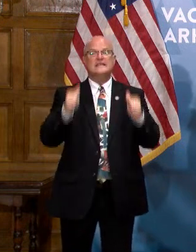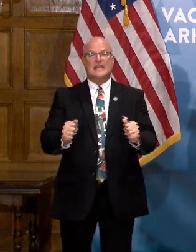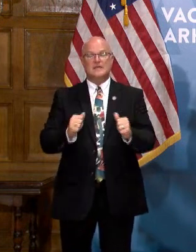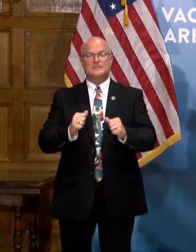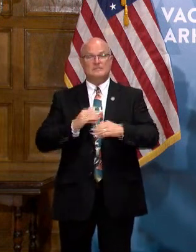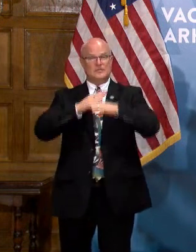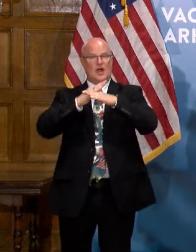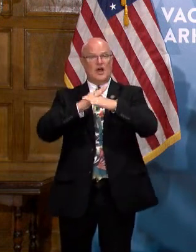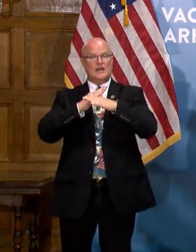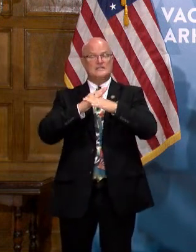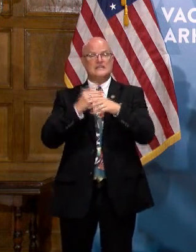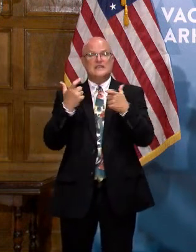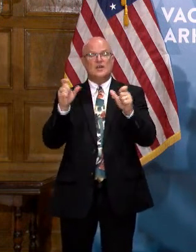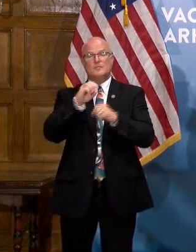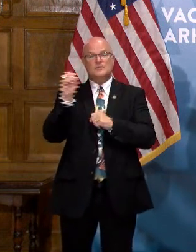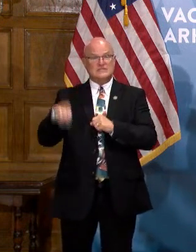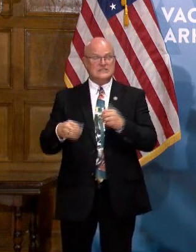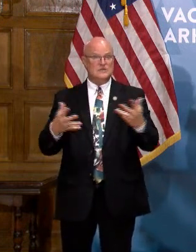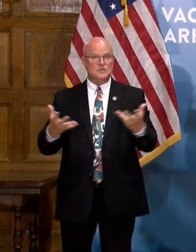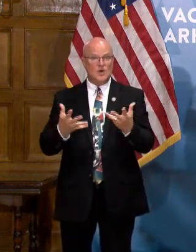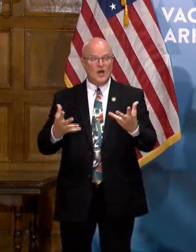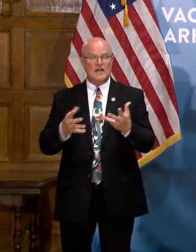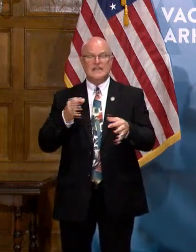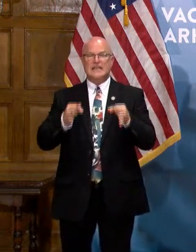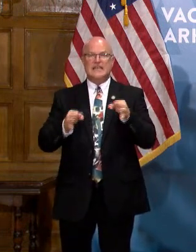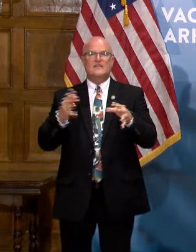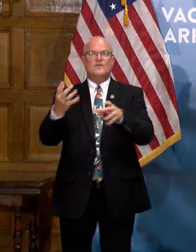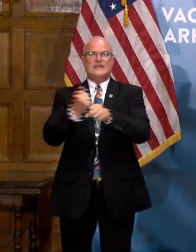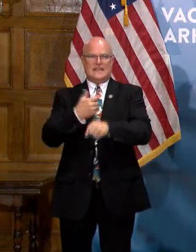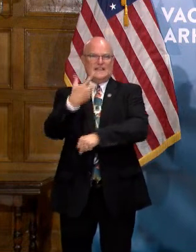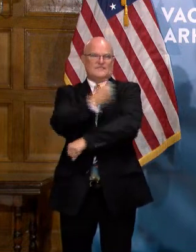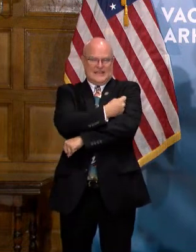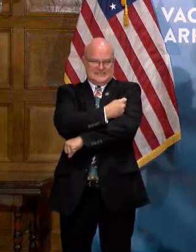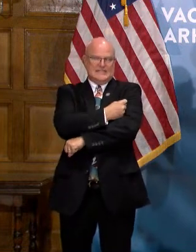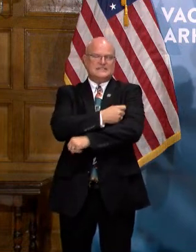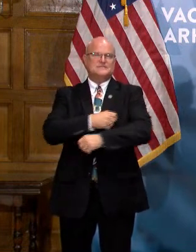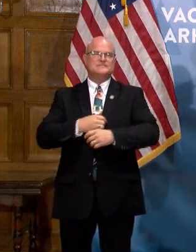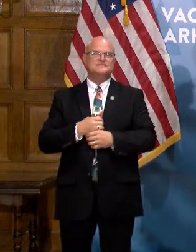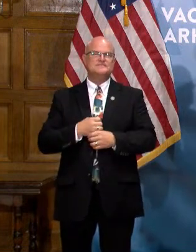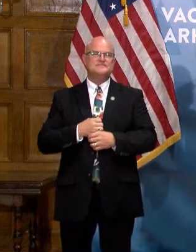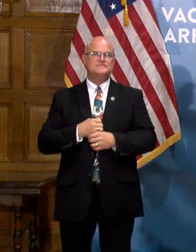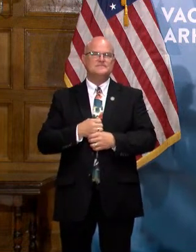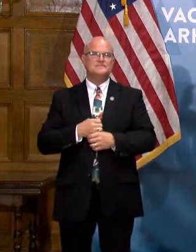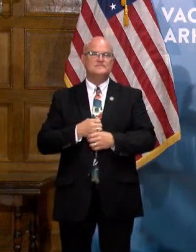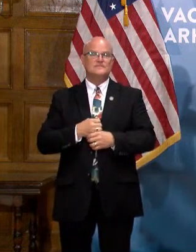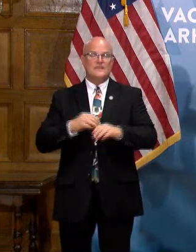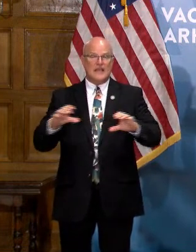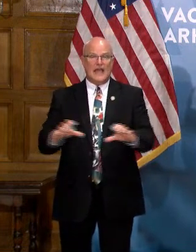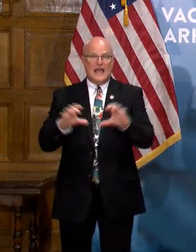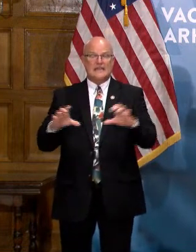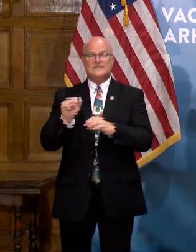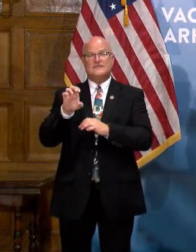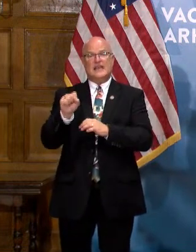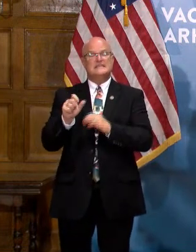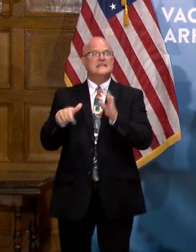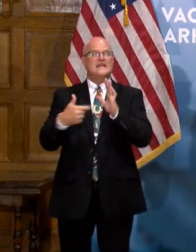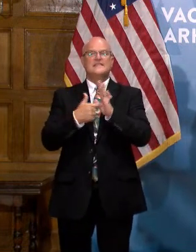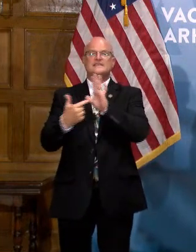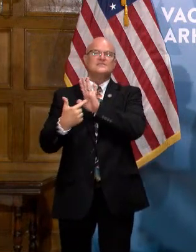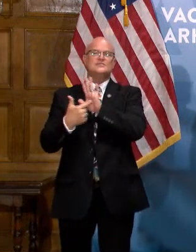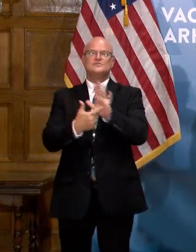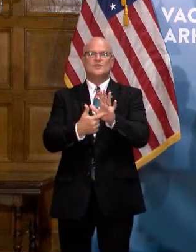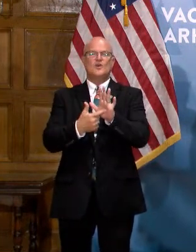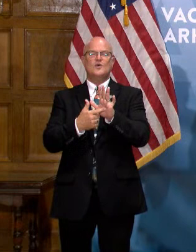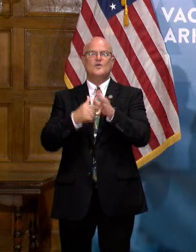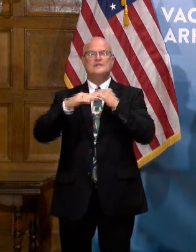prevented, the largest percent of those if we get the vaccination. The number of active cases, this is just to show the